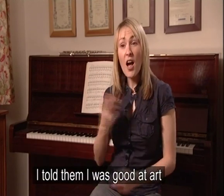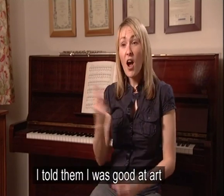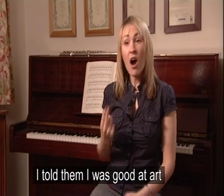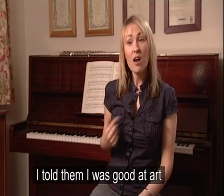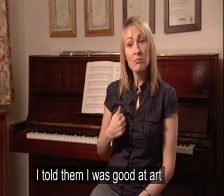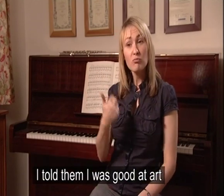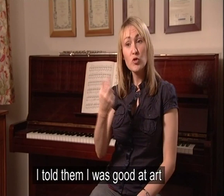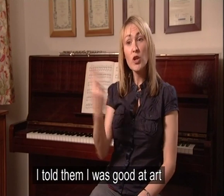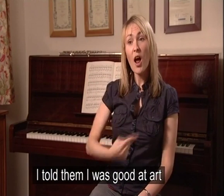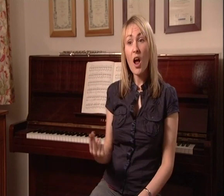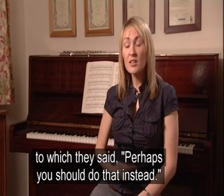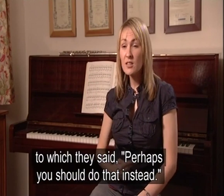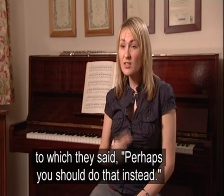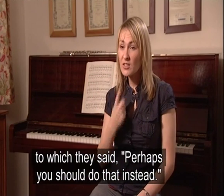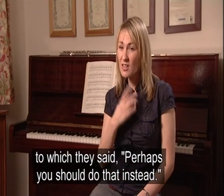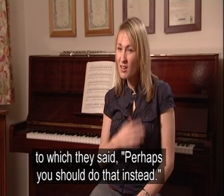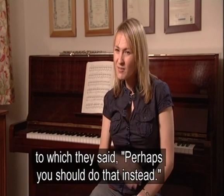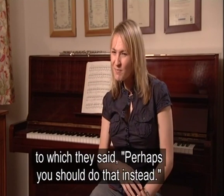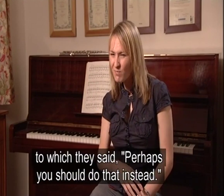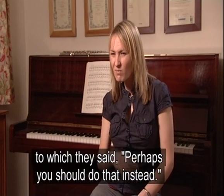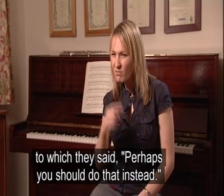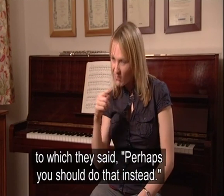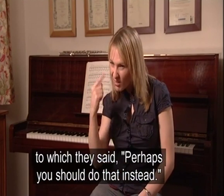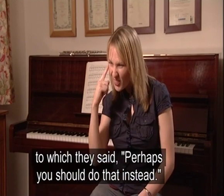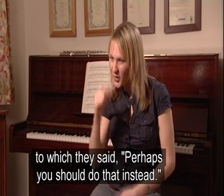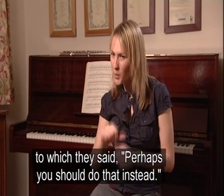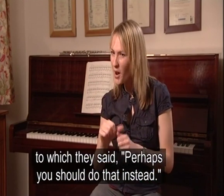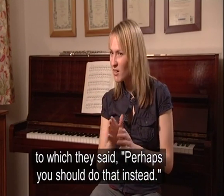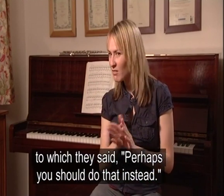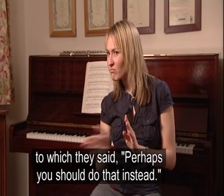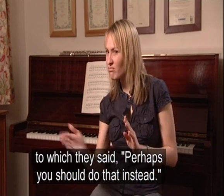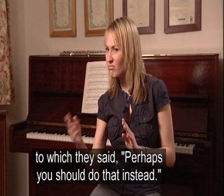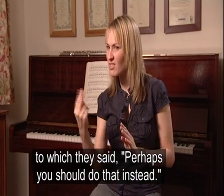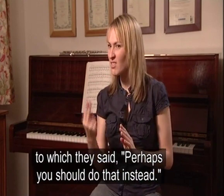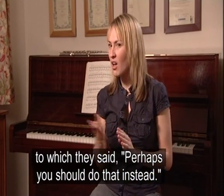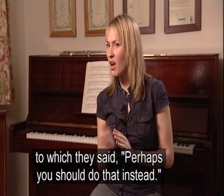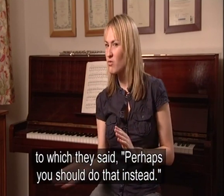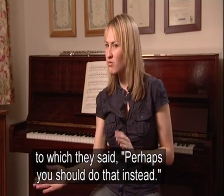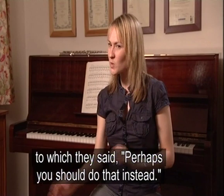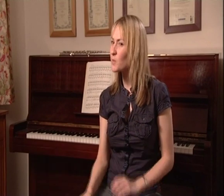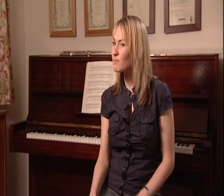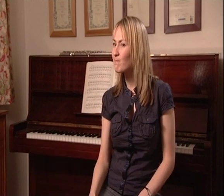I told them I was good at art, to which they said, "Perhaps you should do that instead."